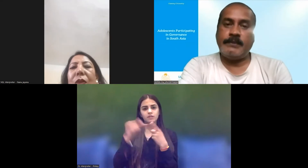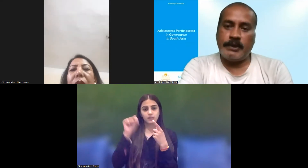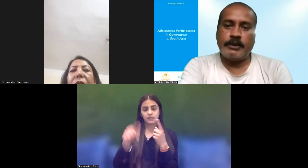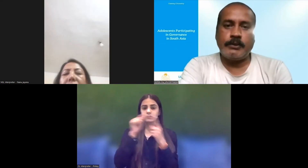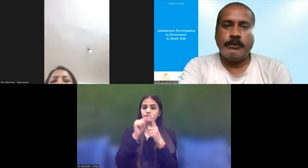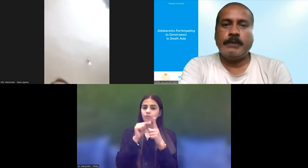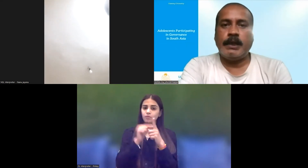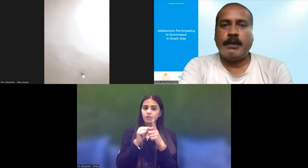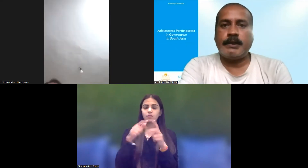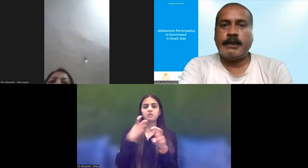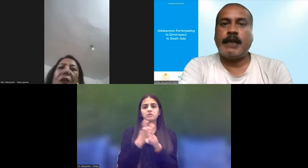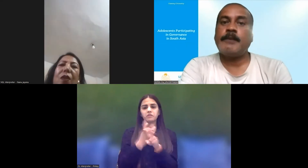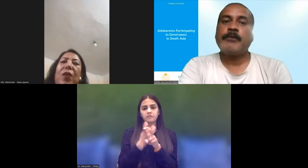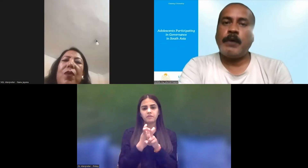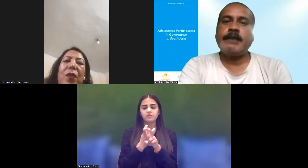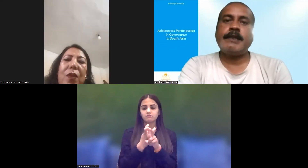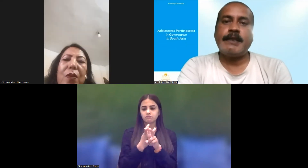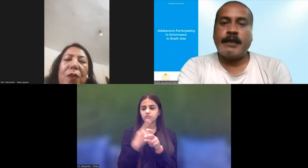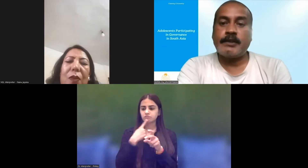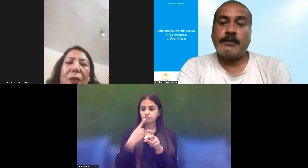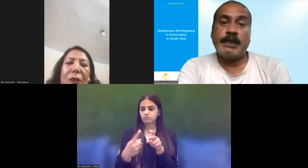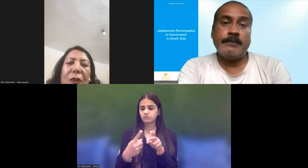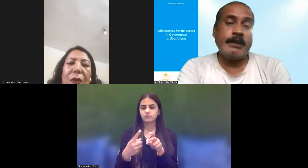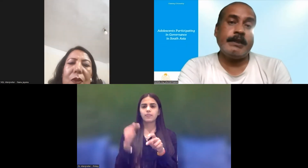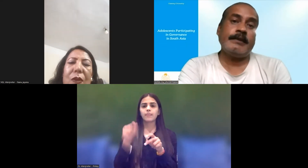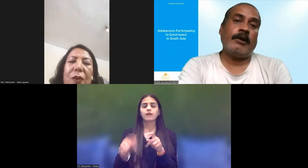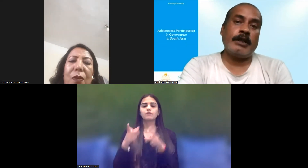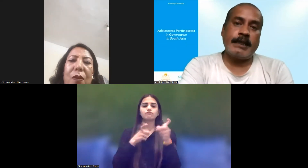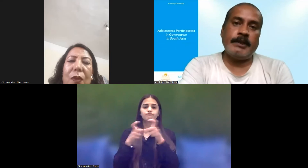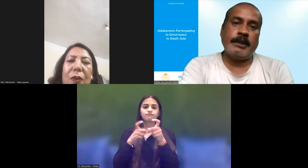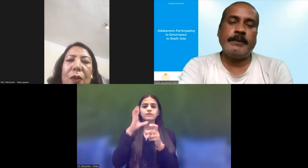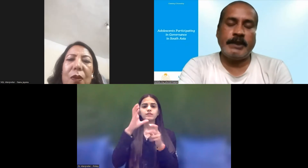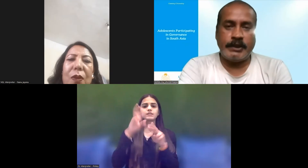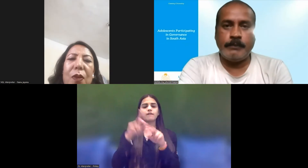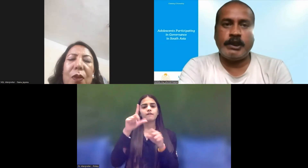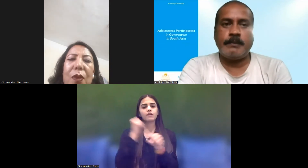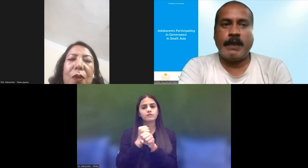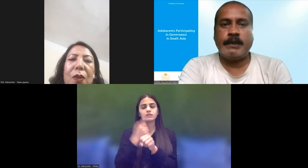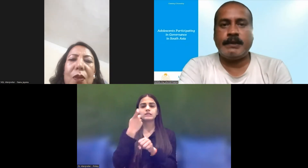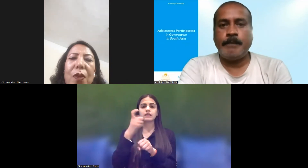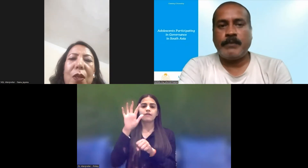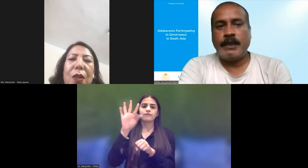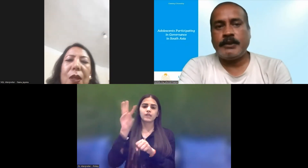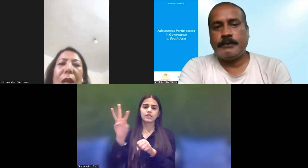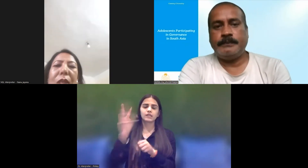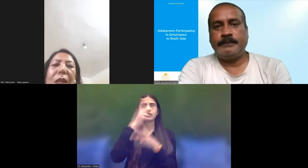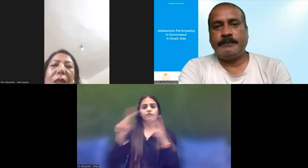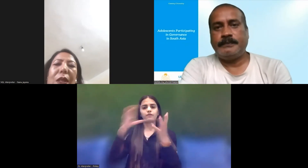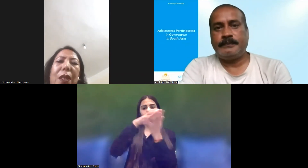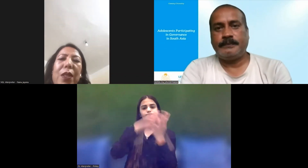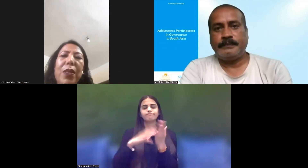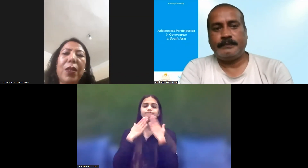it's difficult to say that what is the status of CFLG in all 753 municipalities. Thank you.